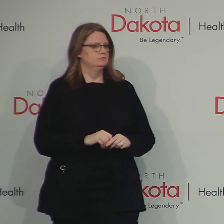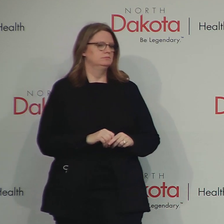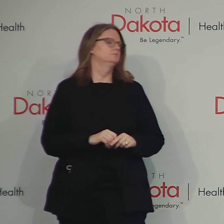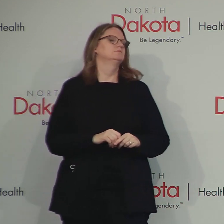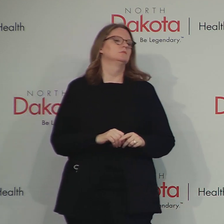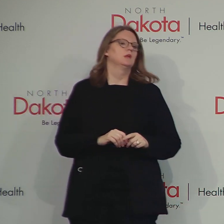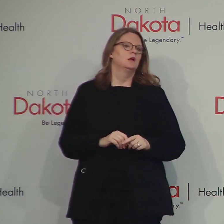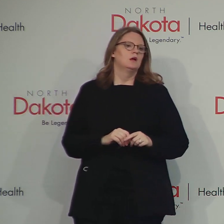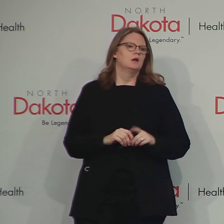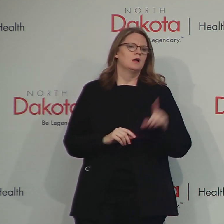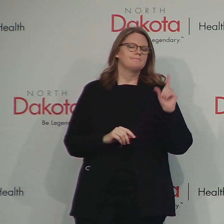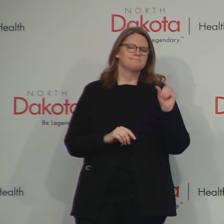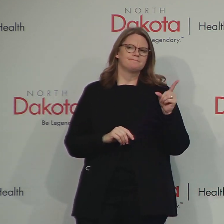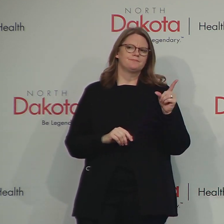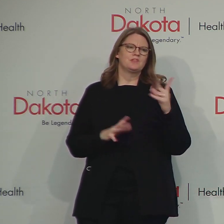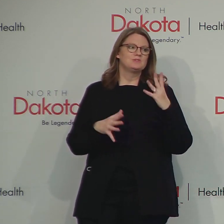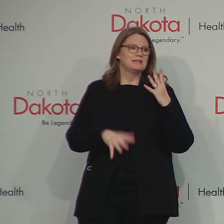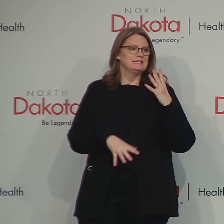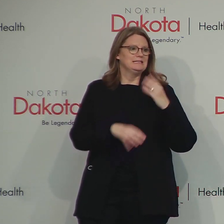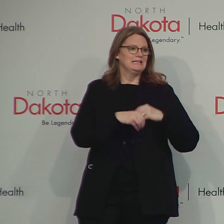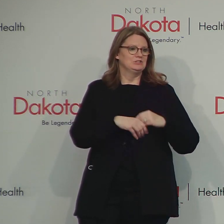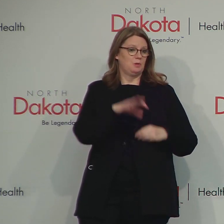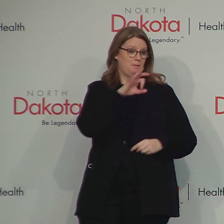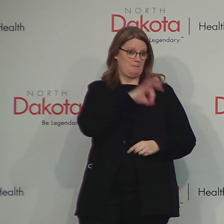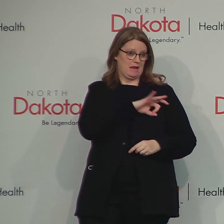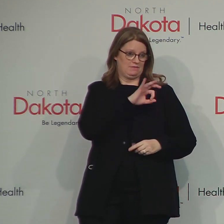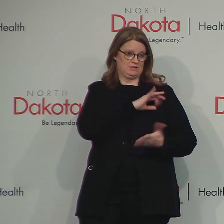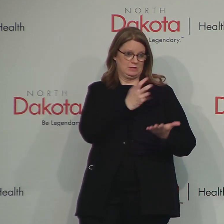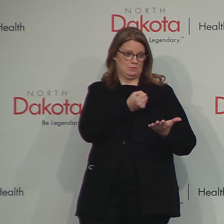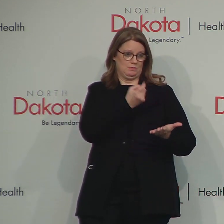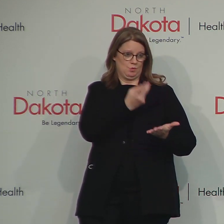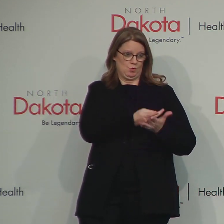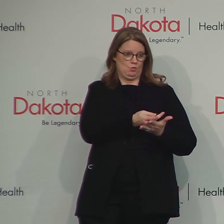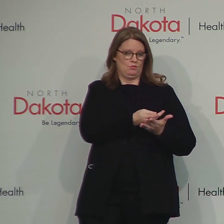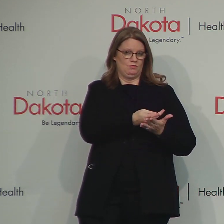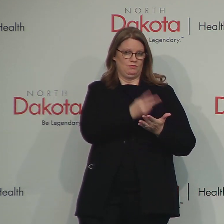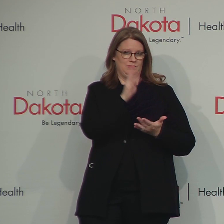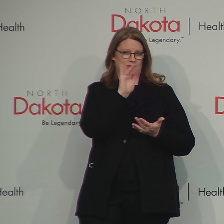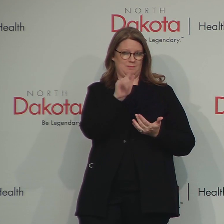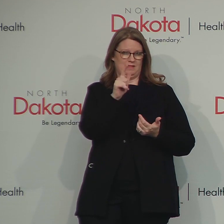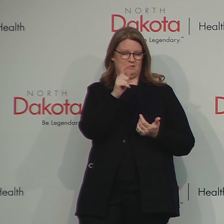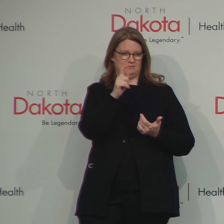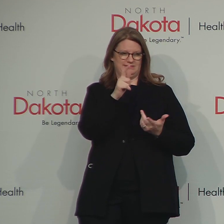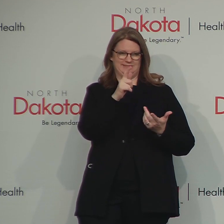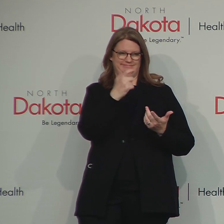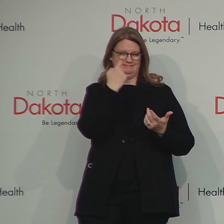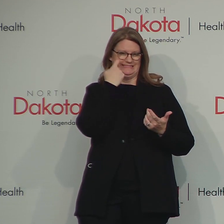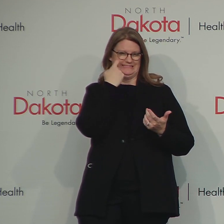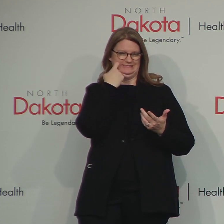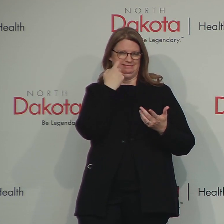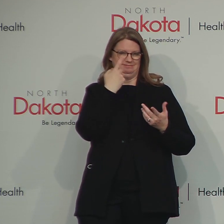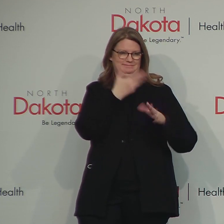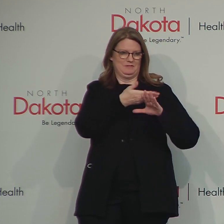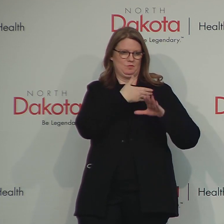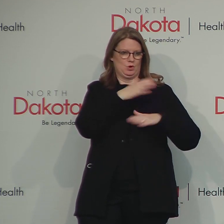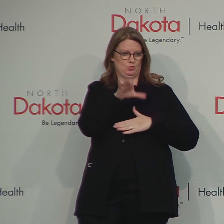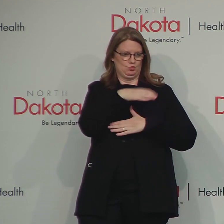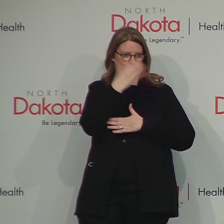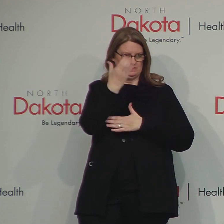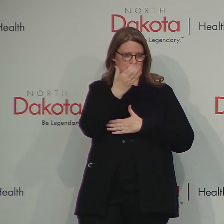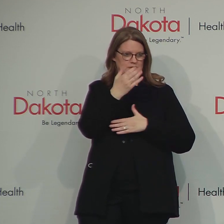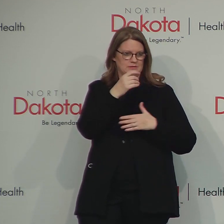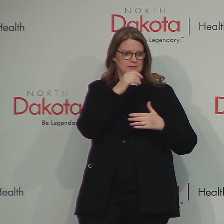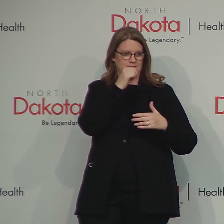There was additional benefits that were approved in the bill that happened just before Christmas,